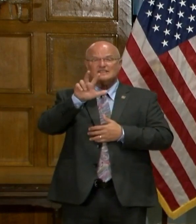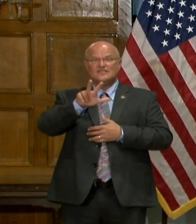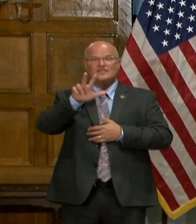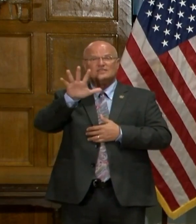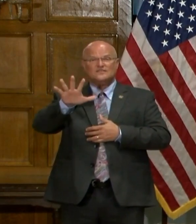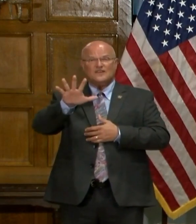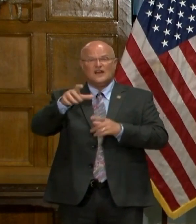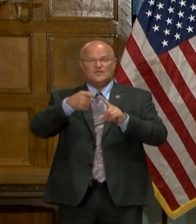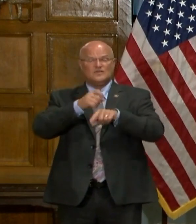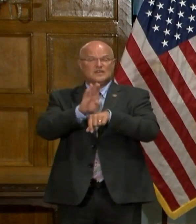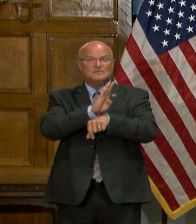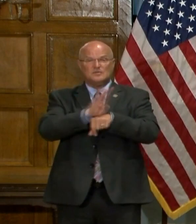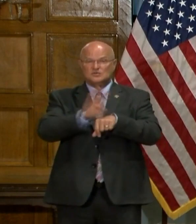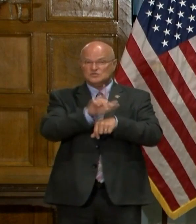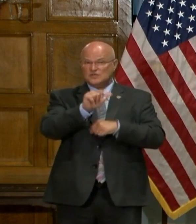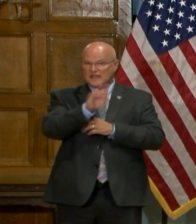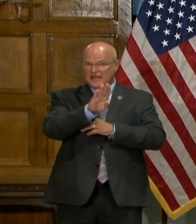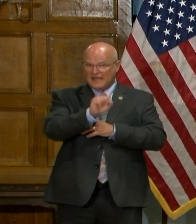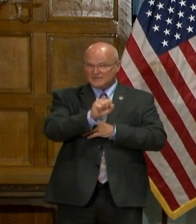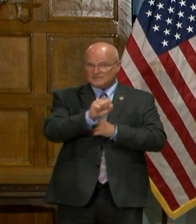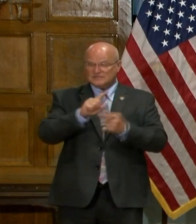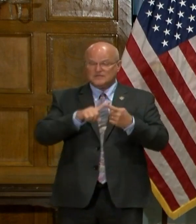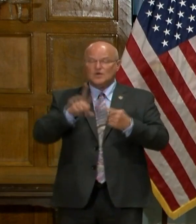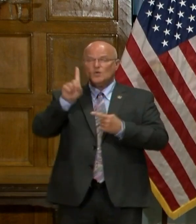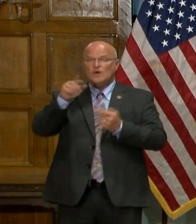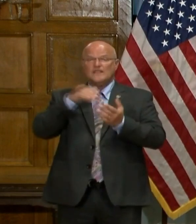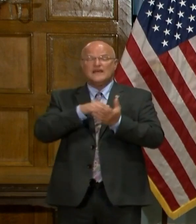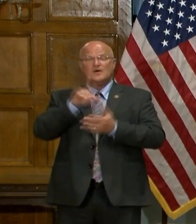5,635 were from commercial labs.